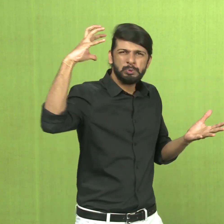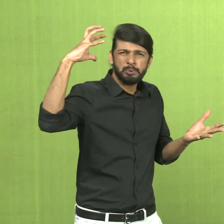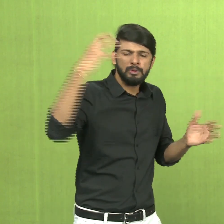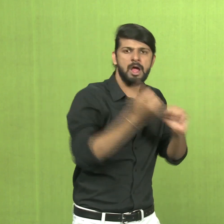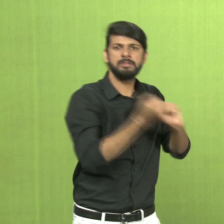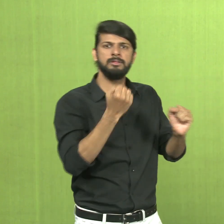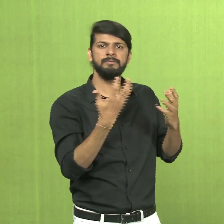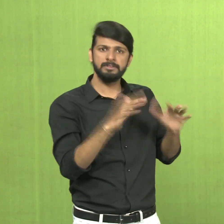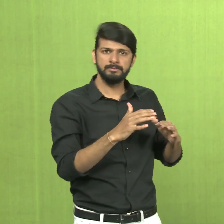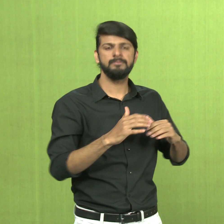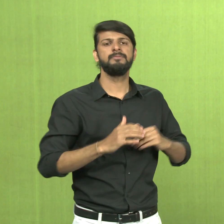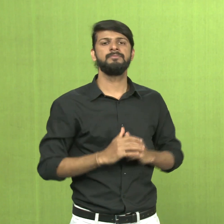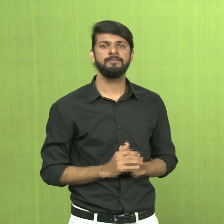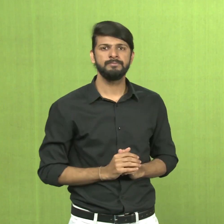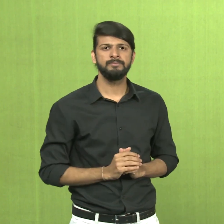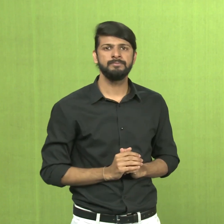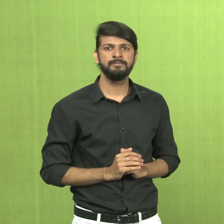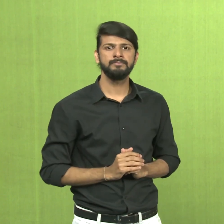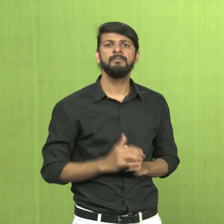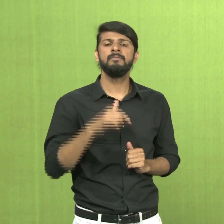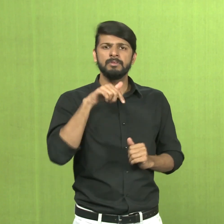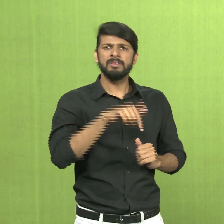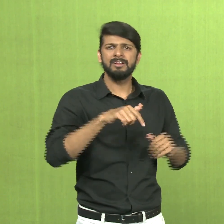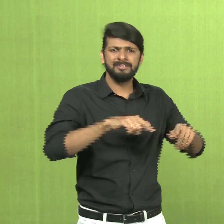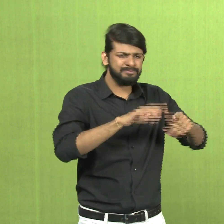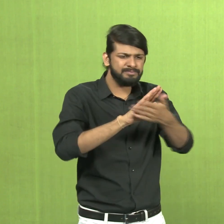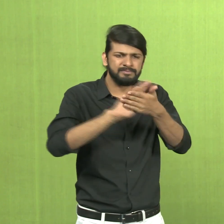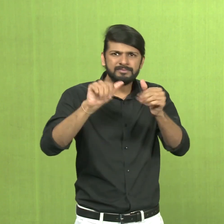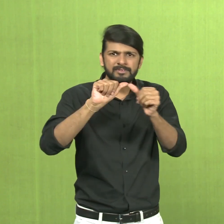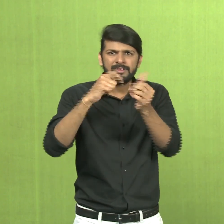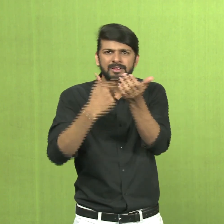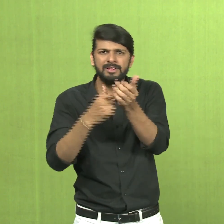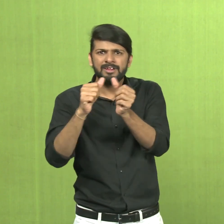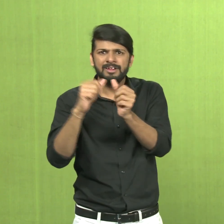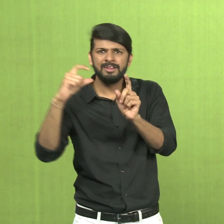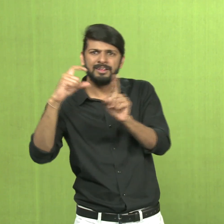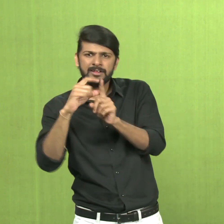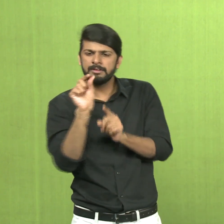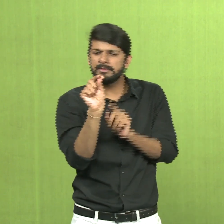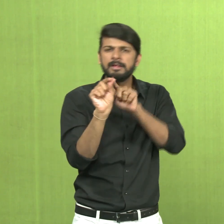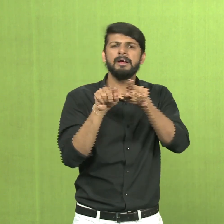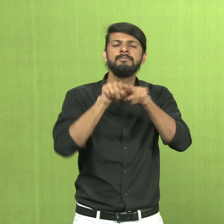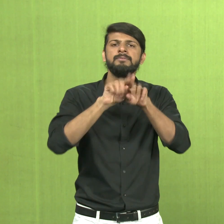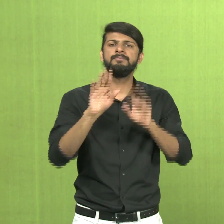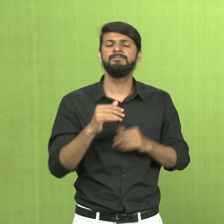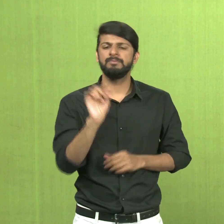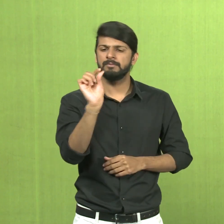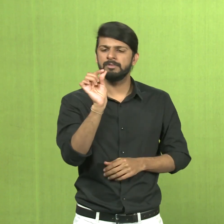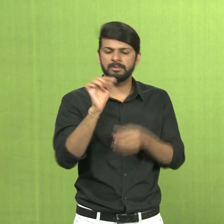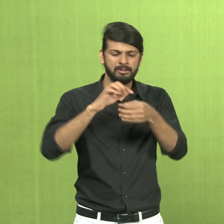a bleaching kind of an effect on the cloth. Then this bleached fabric is treated with a solution of